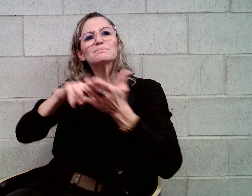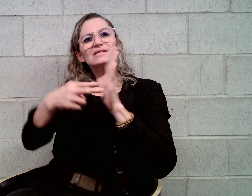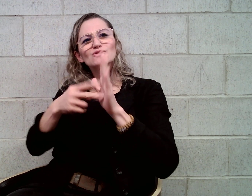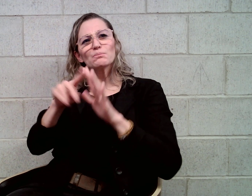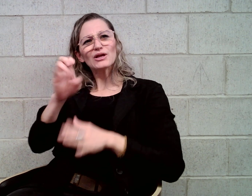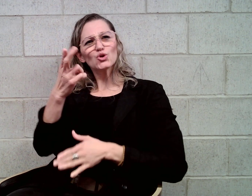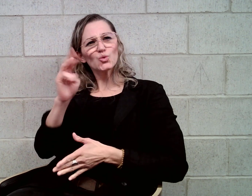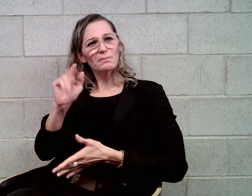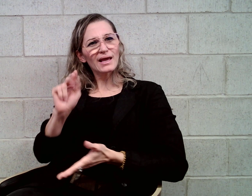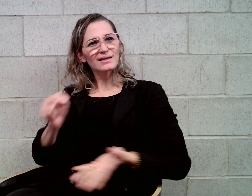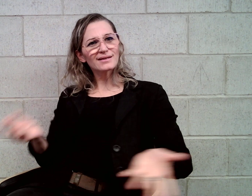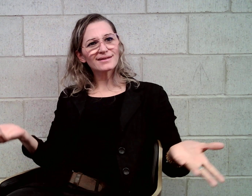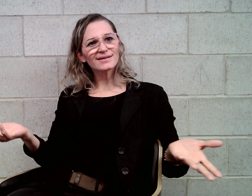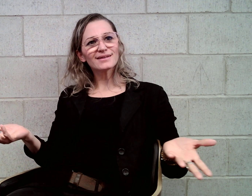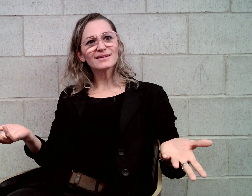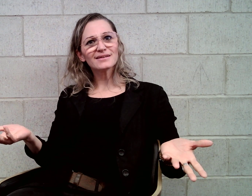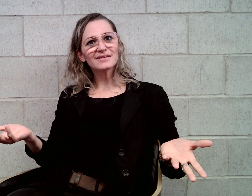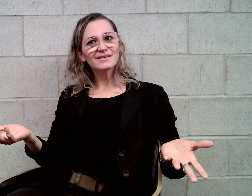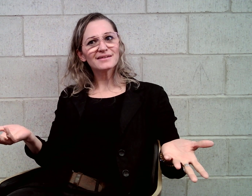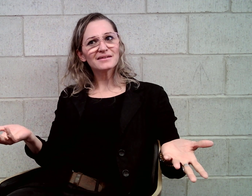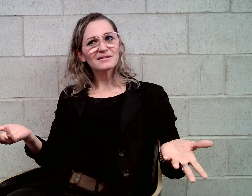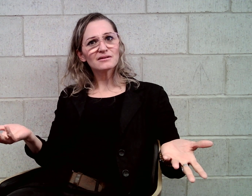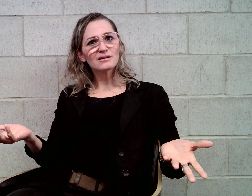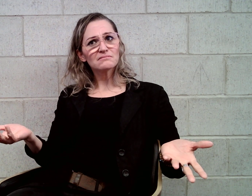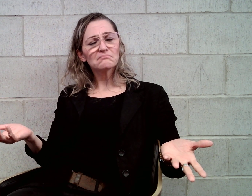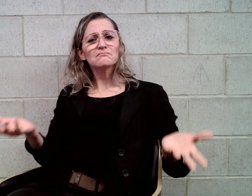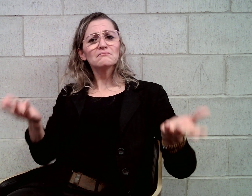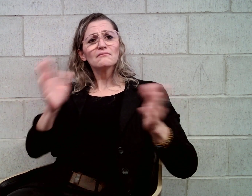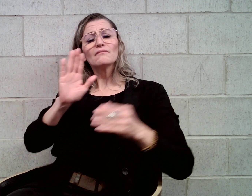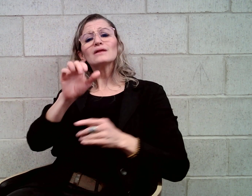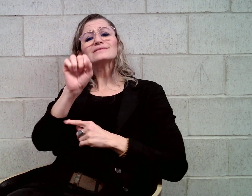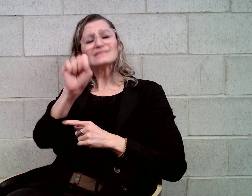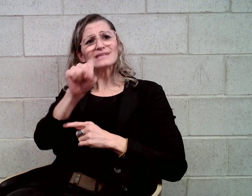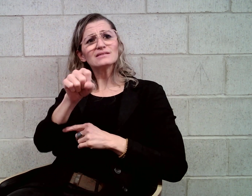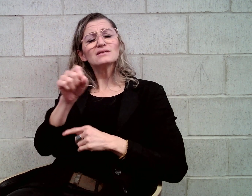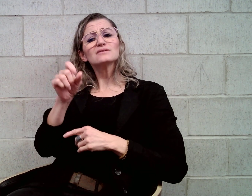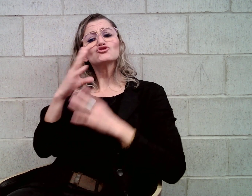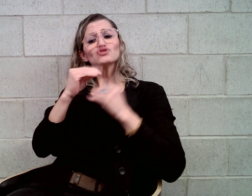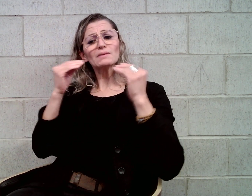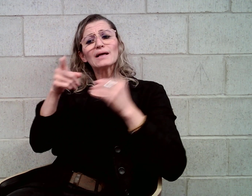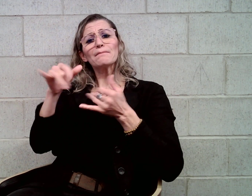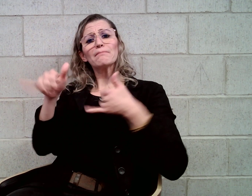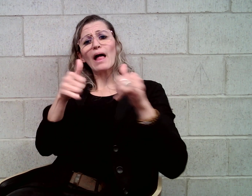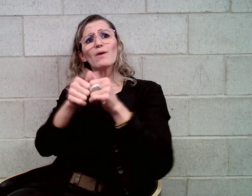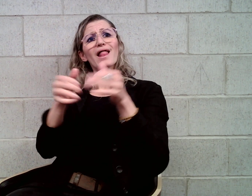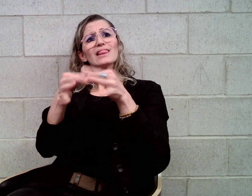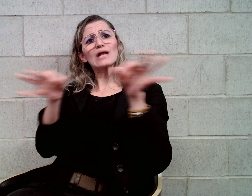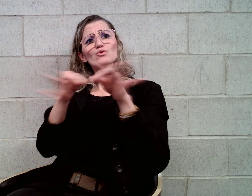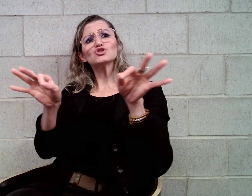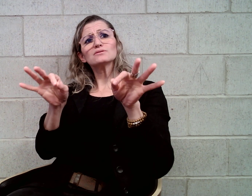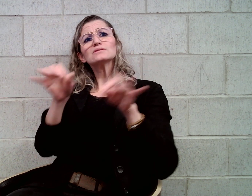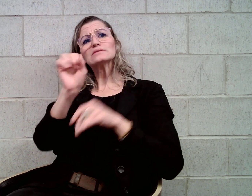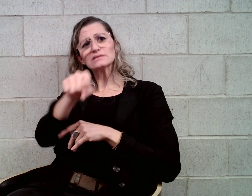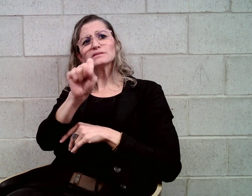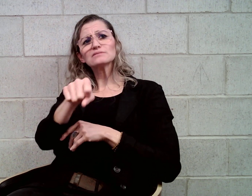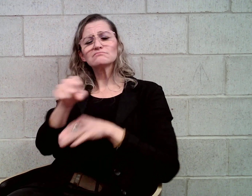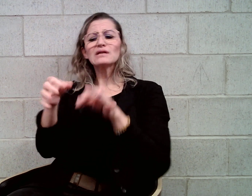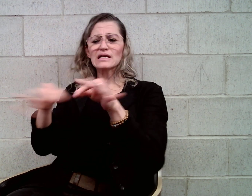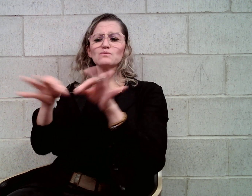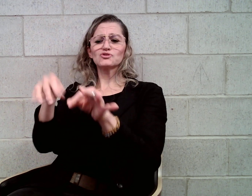emotional world. What does it mean to be human? And I think that some of those themes are evident.